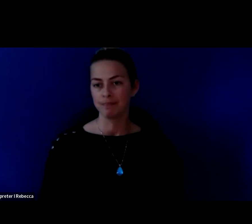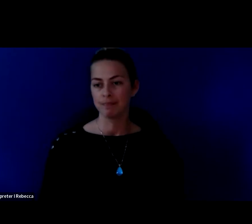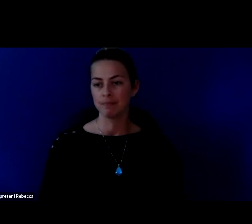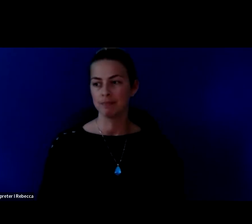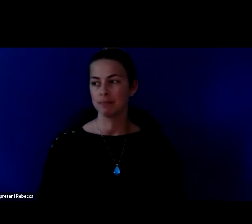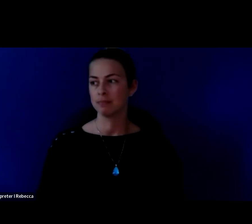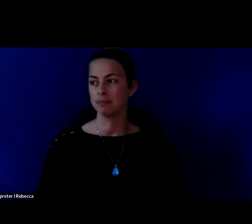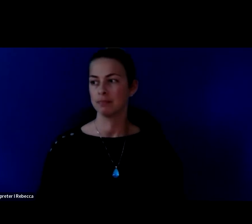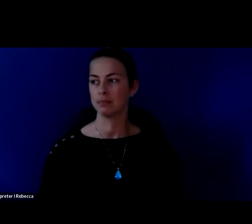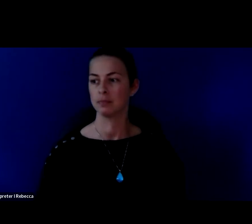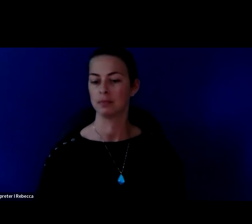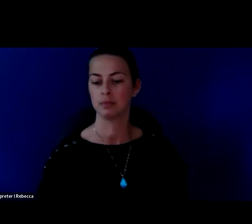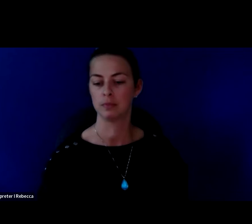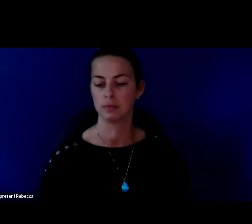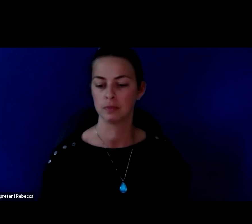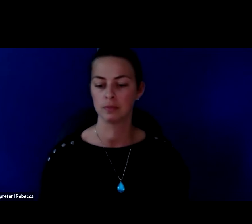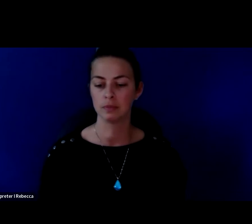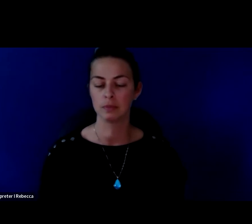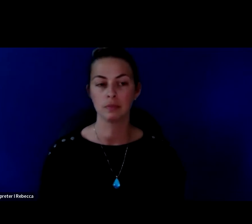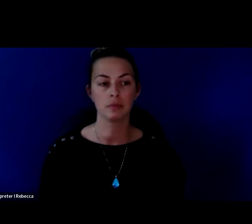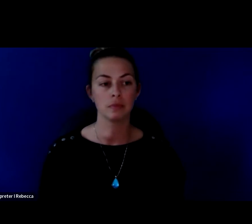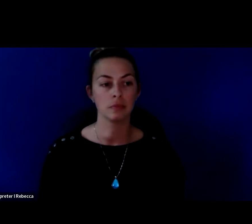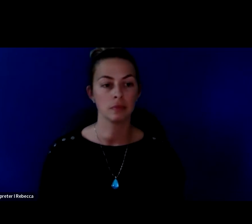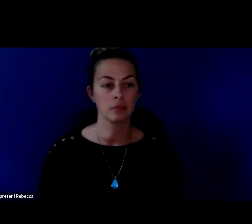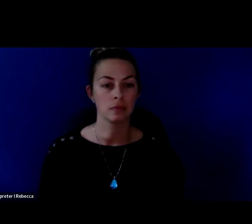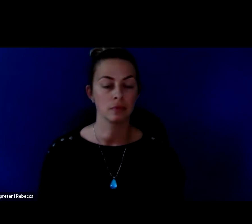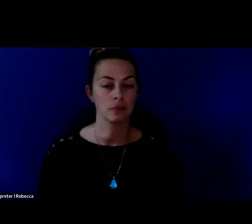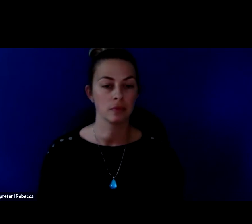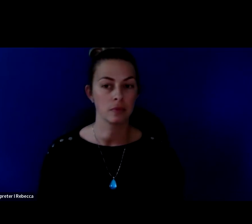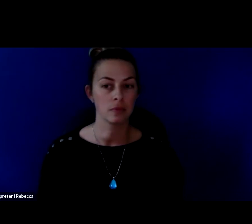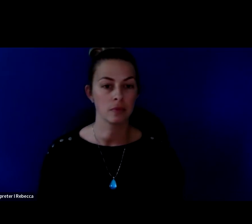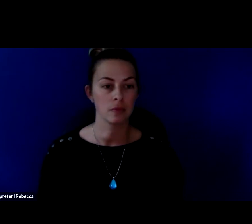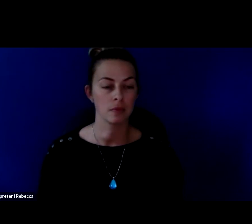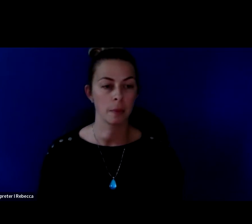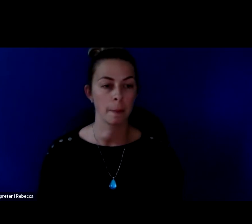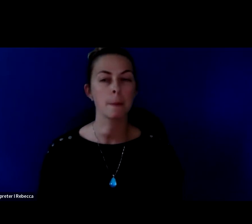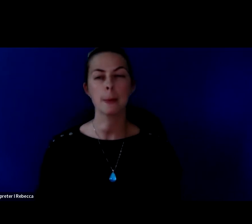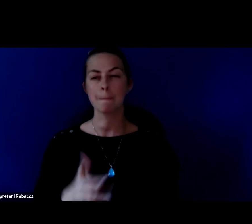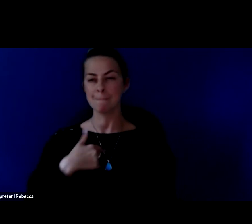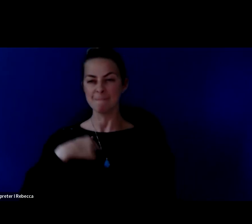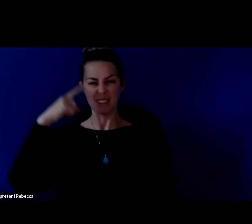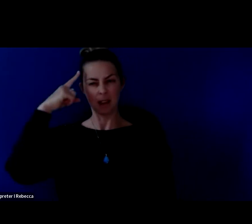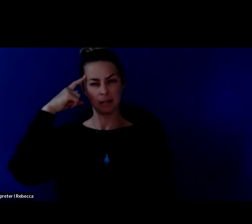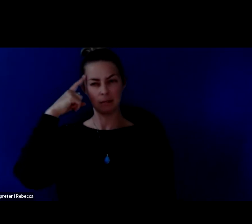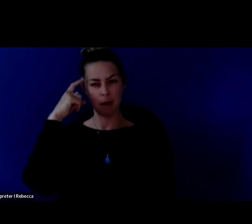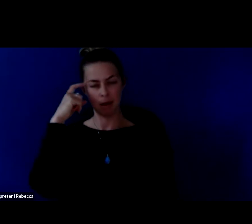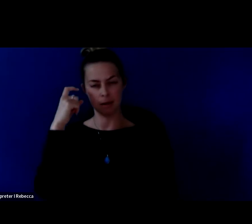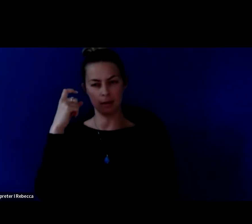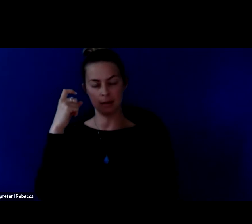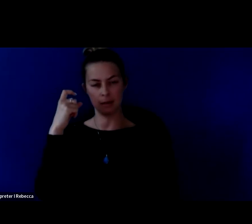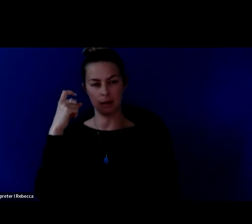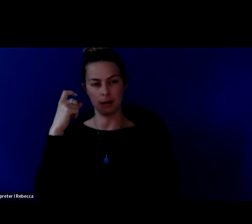If I could just add one thing to that, yes, I'm afraid about this. I think my suspicion is that